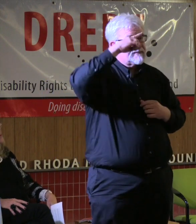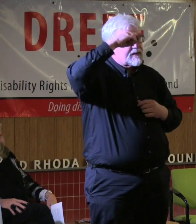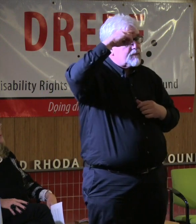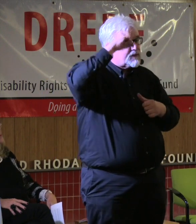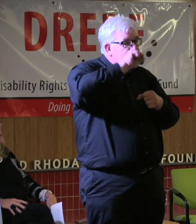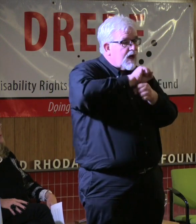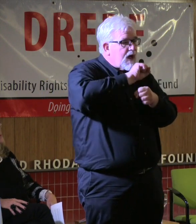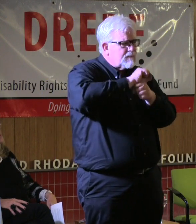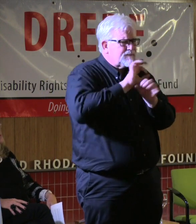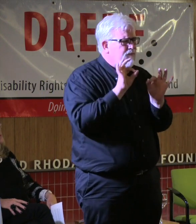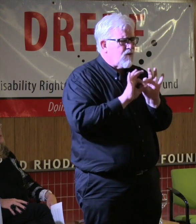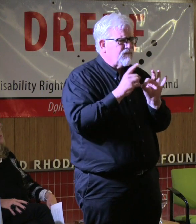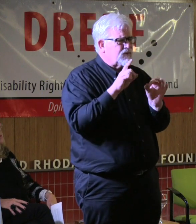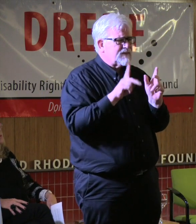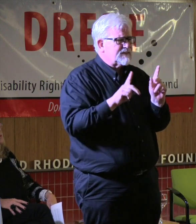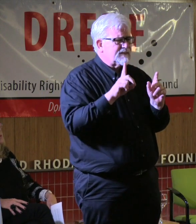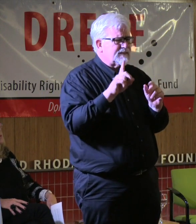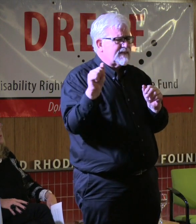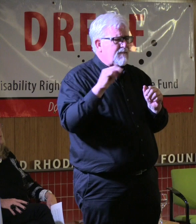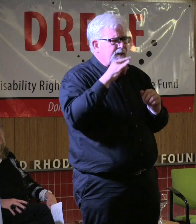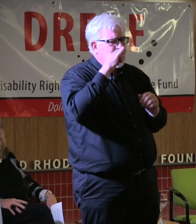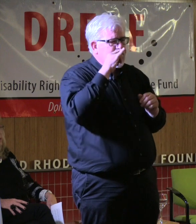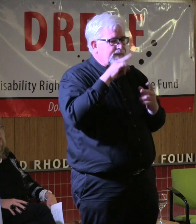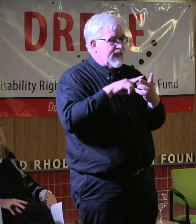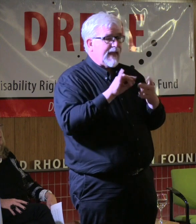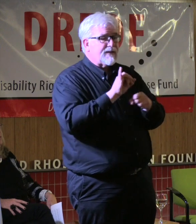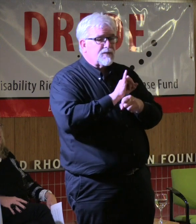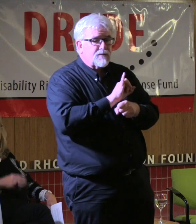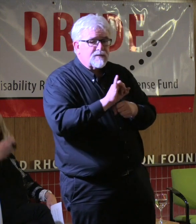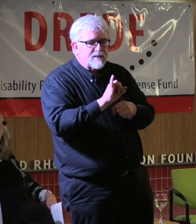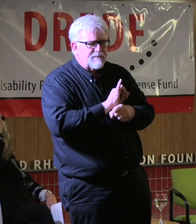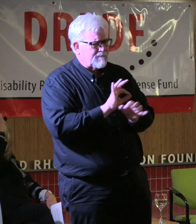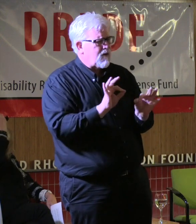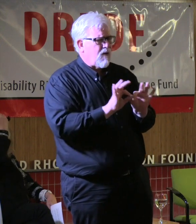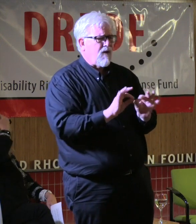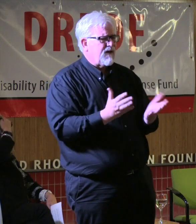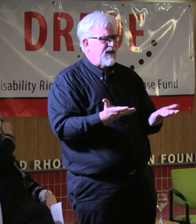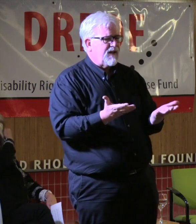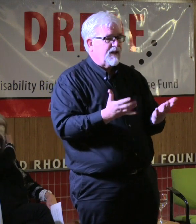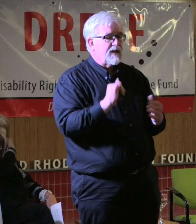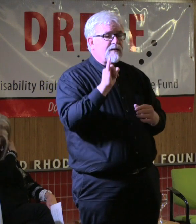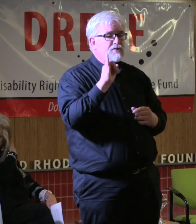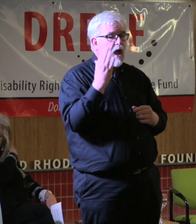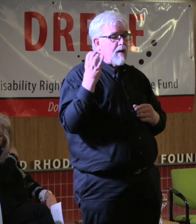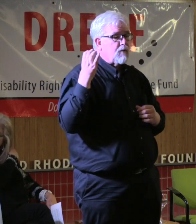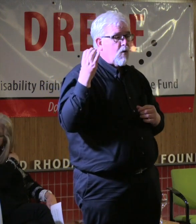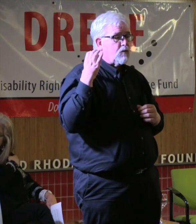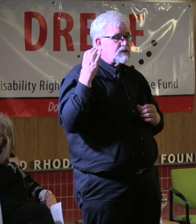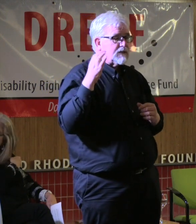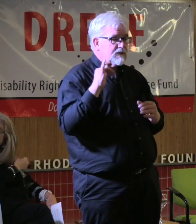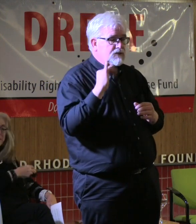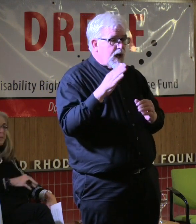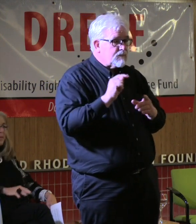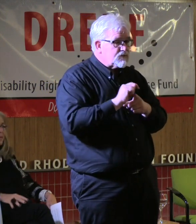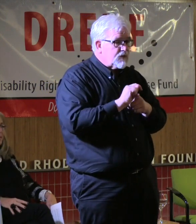jobs, things like internships, job coaching, job